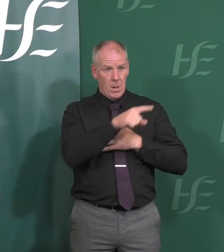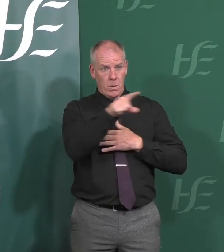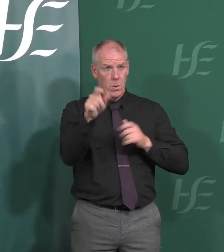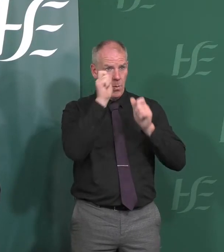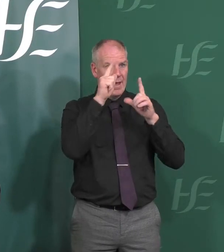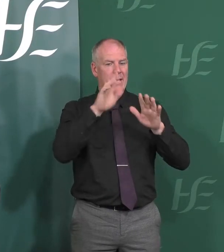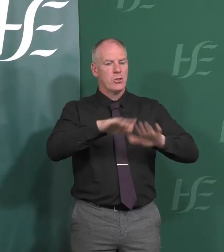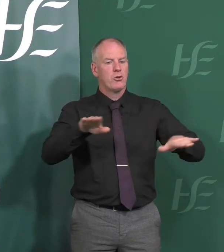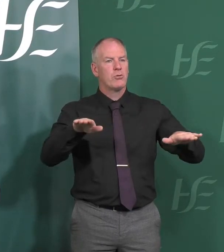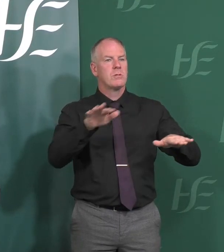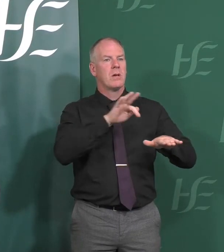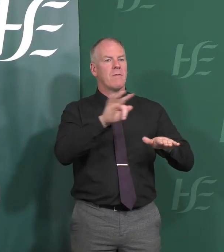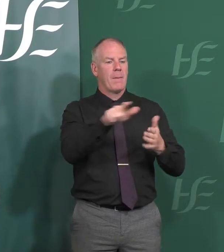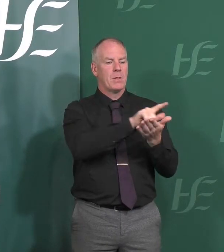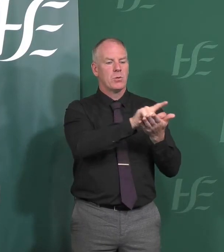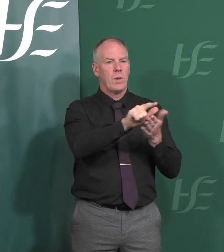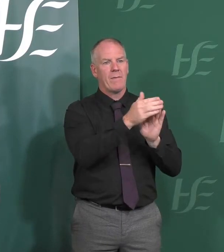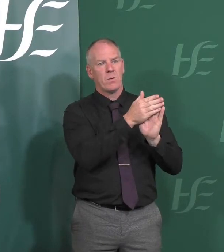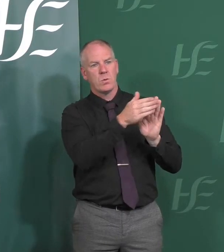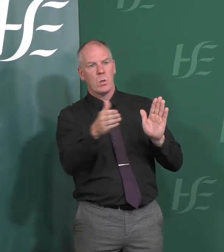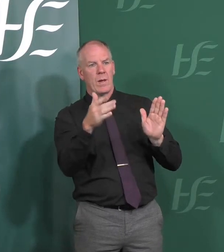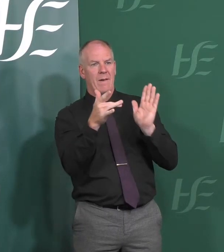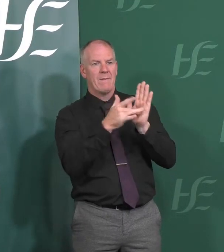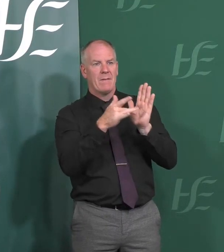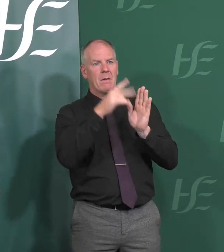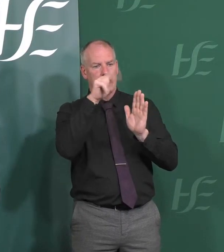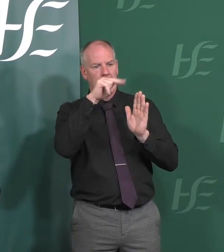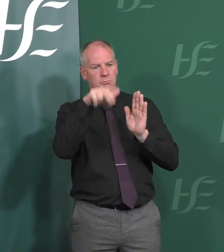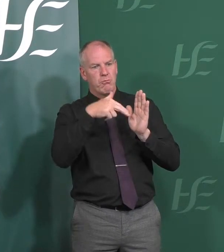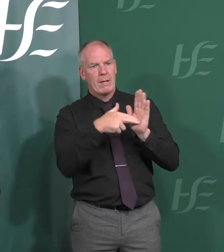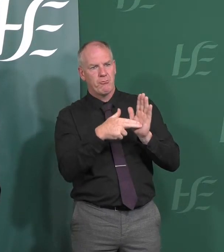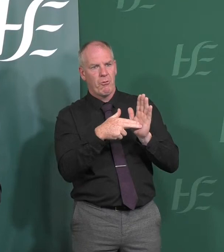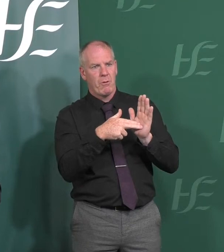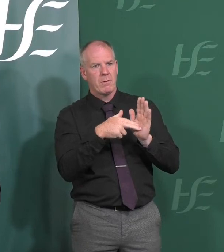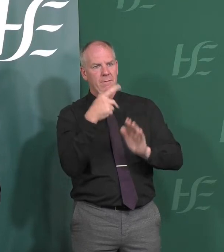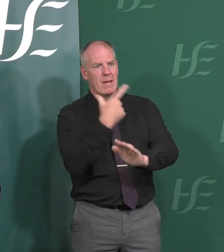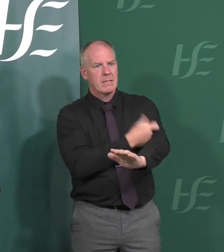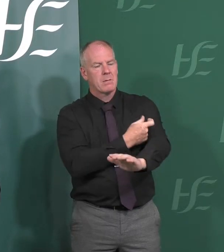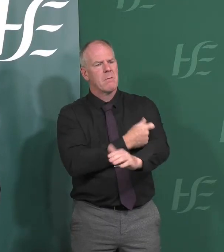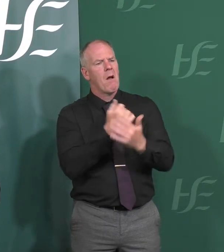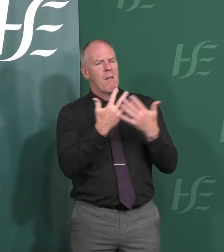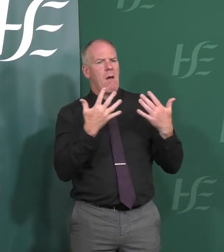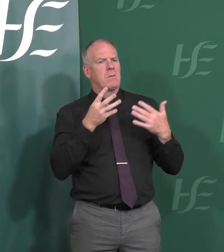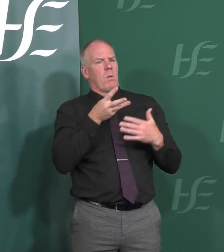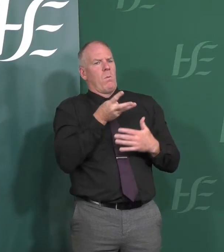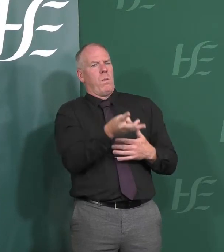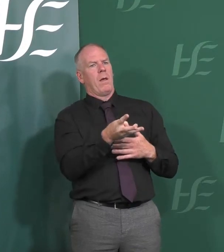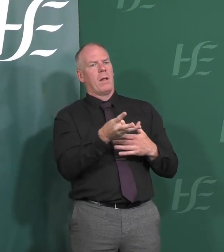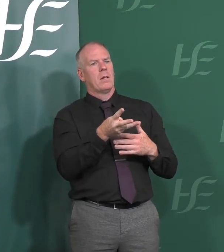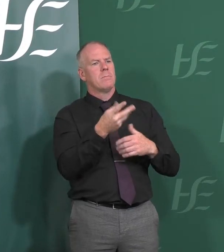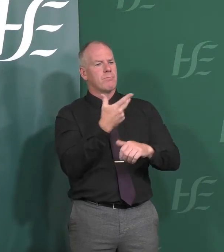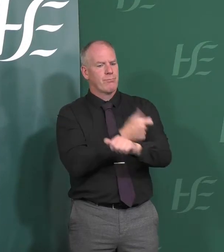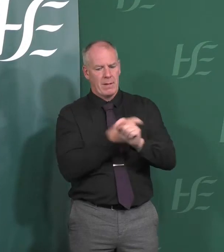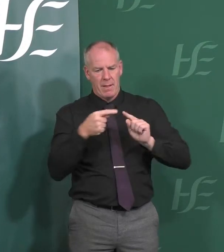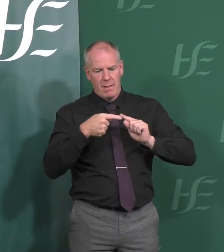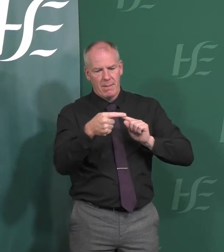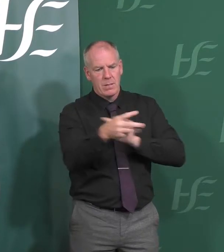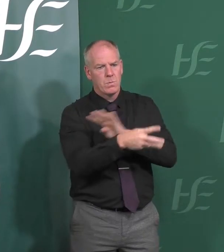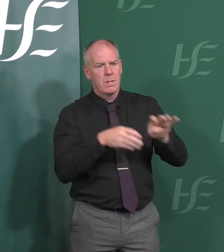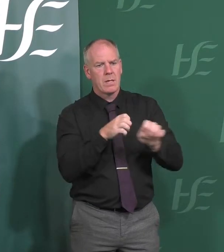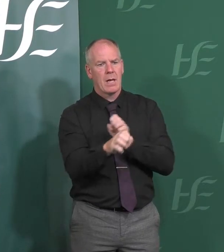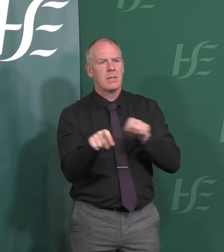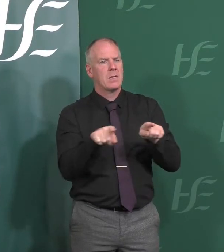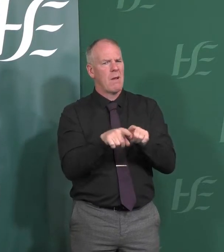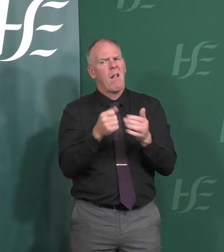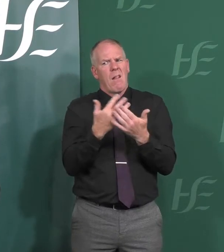aware, people aged 12 to 15 can register online to be vaccinated, and many of these will be administered this weekend. Indeed, many